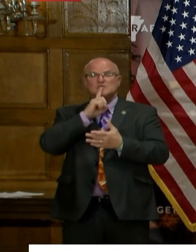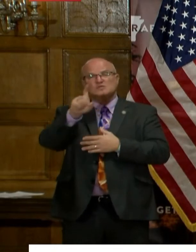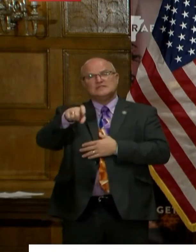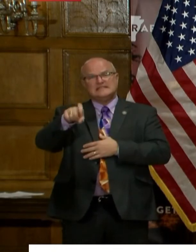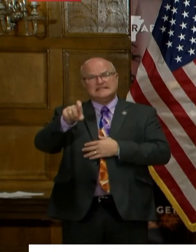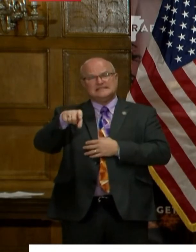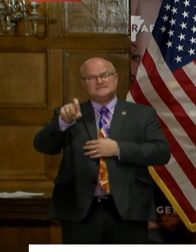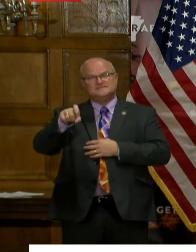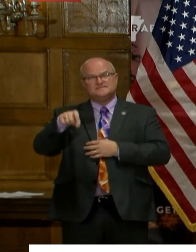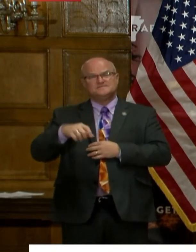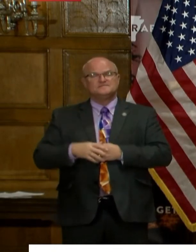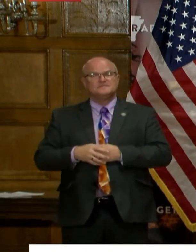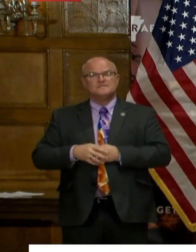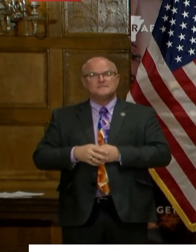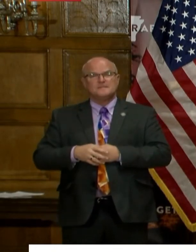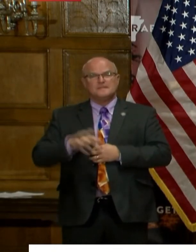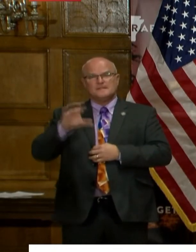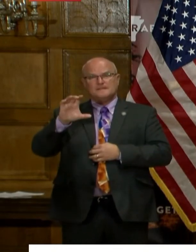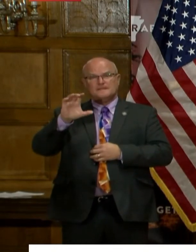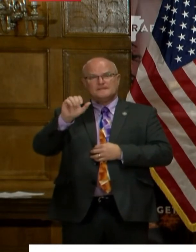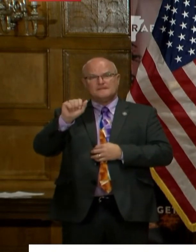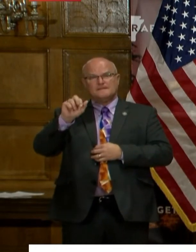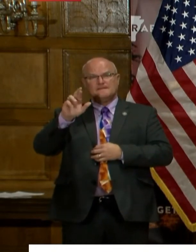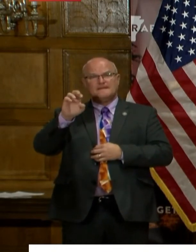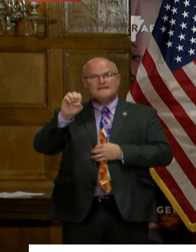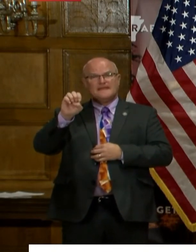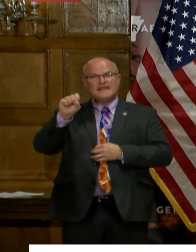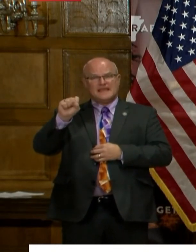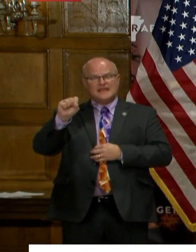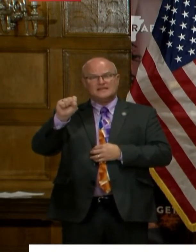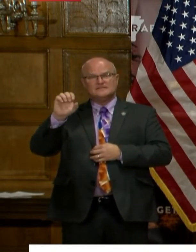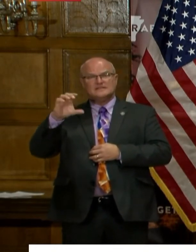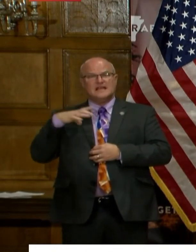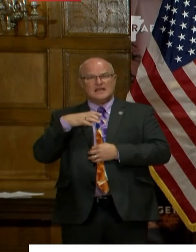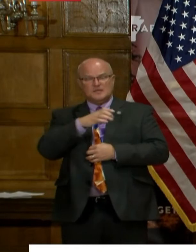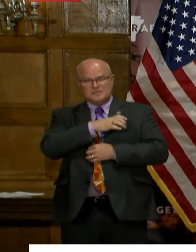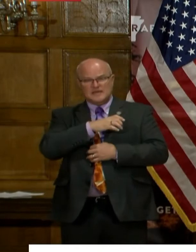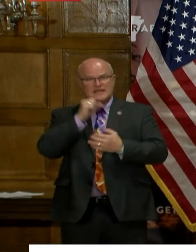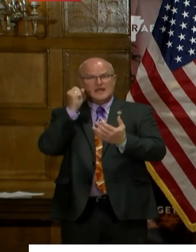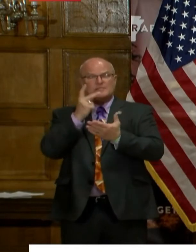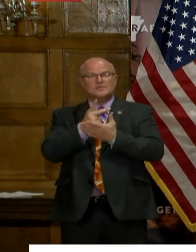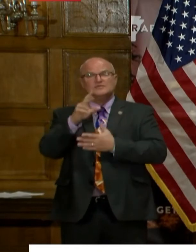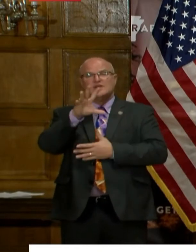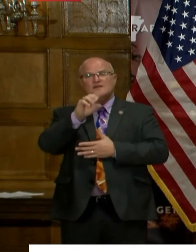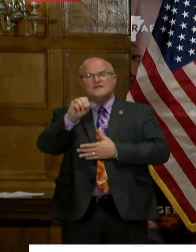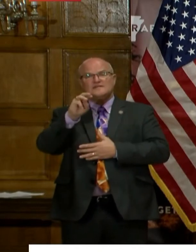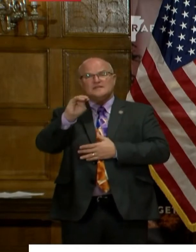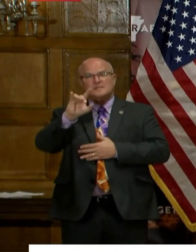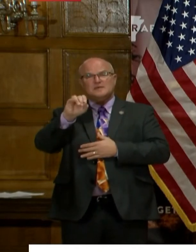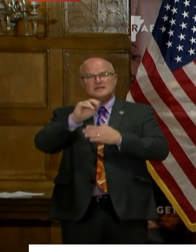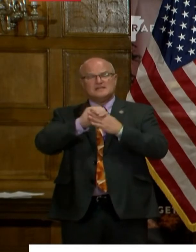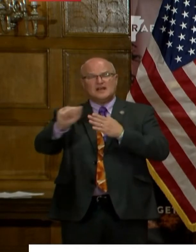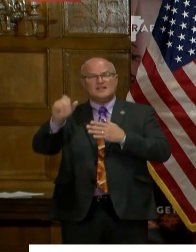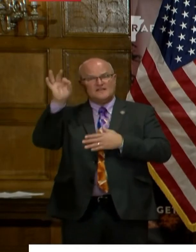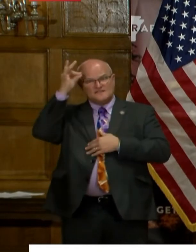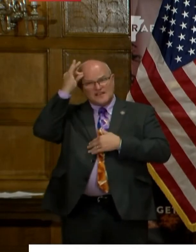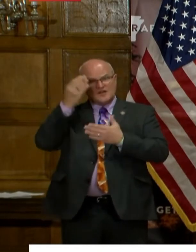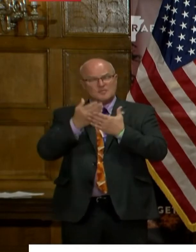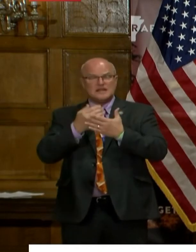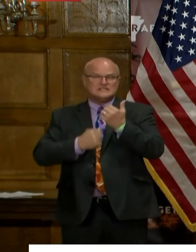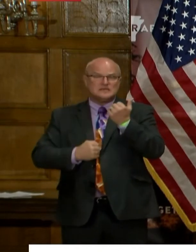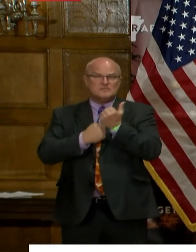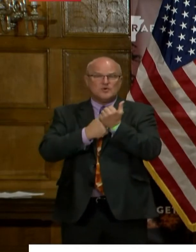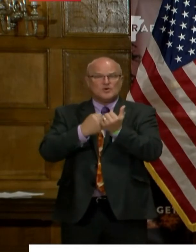need it. The CARES Committee in the Arkansas legislature approved $50 million of federal funding to support